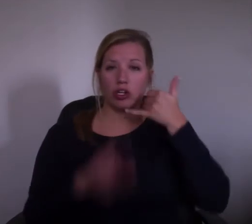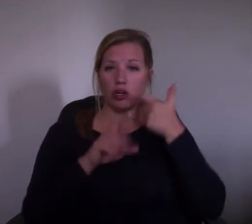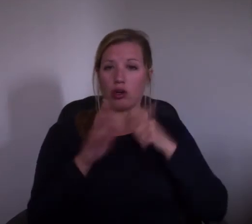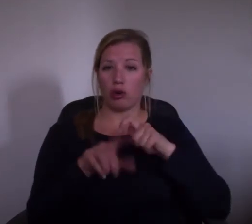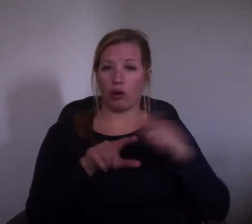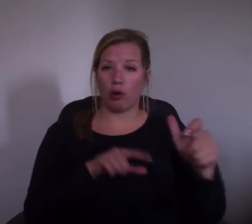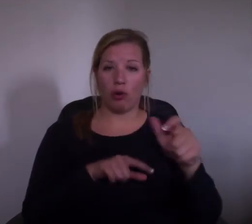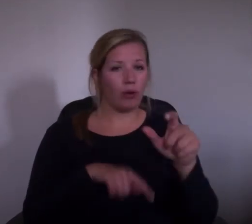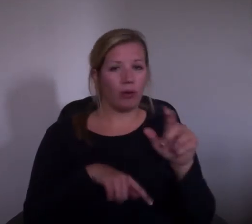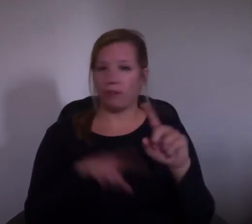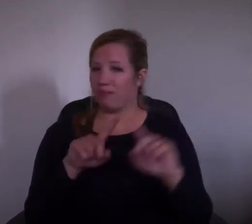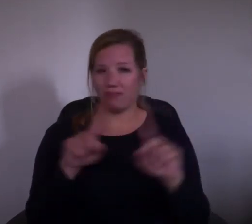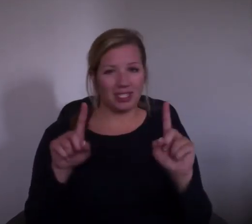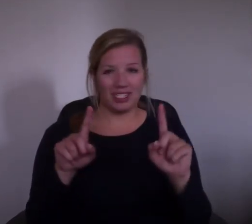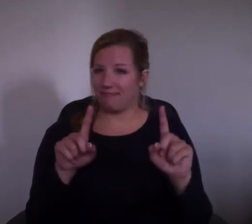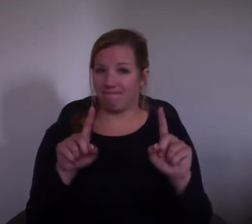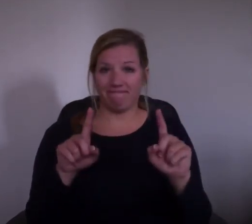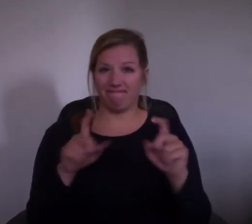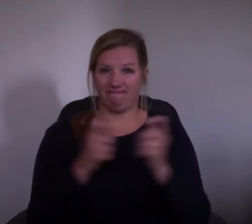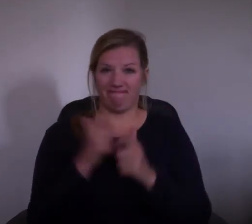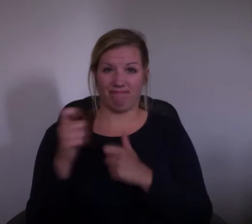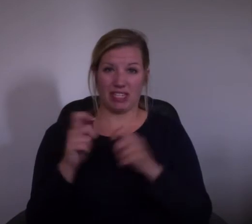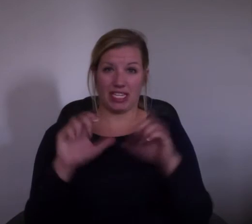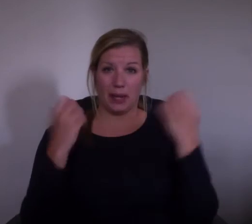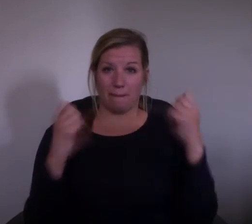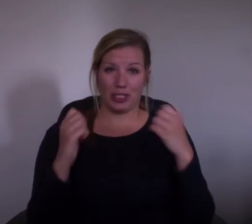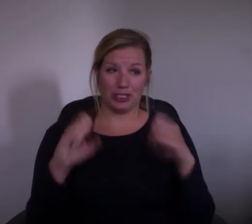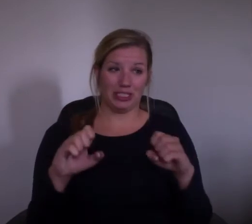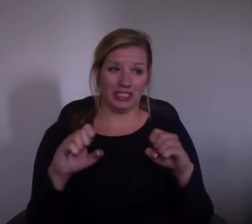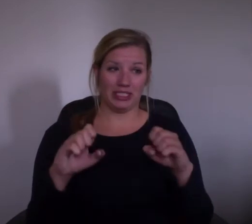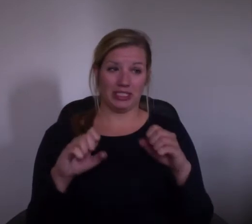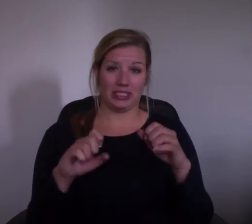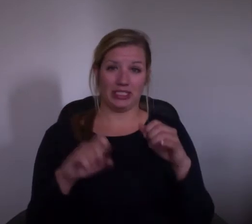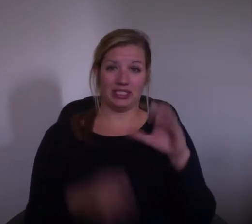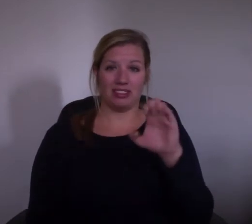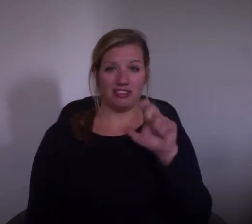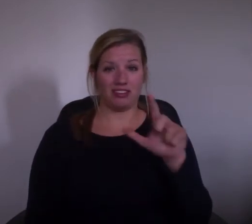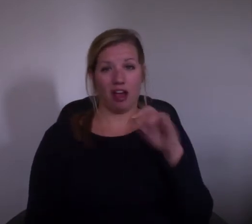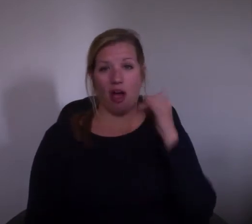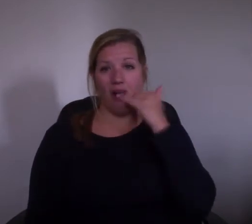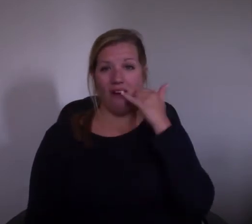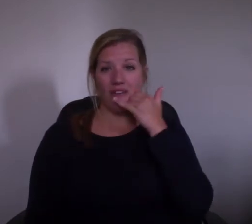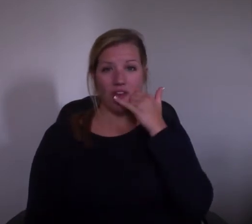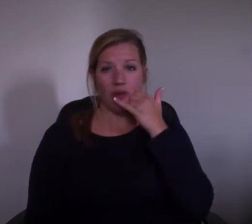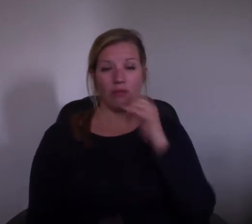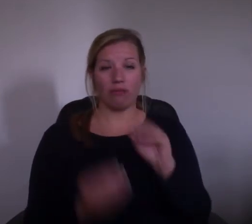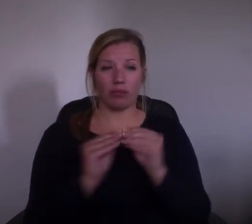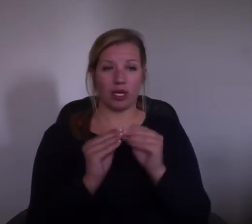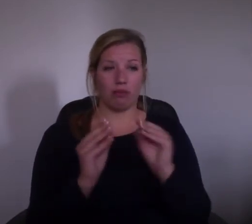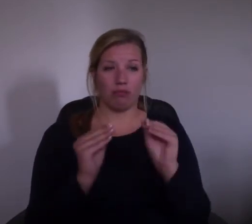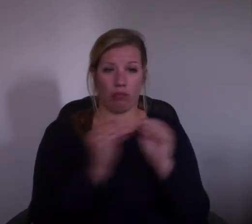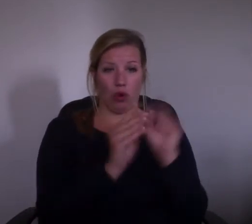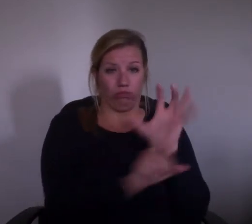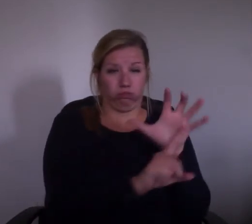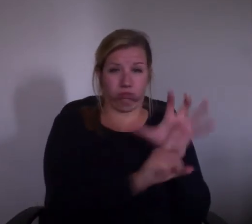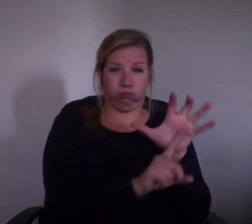we have found during major emergencies and disasters, cell phone circuits become overloaded, and you're not able to get through. So you